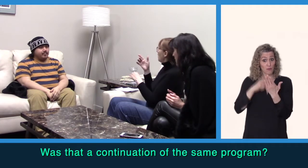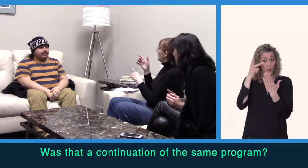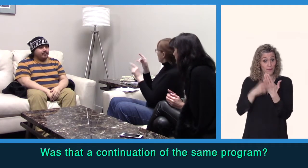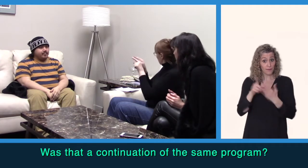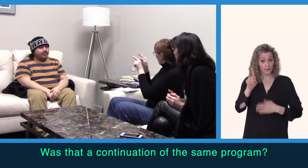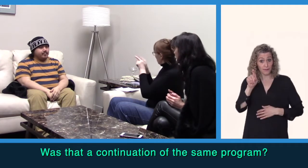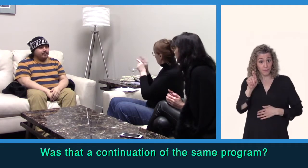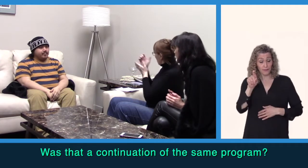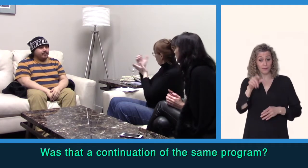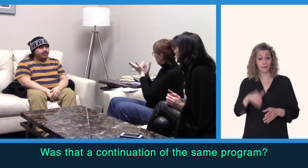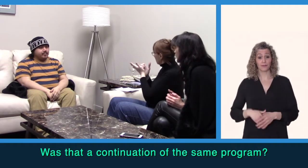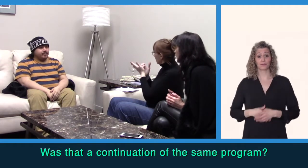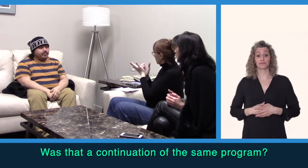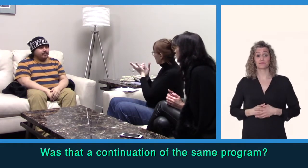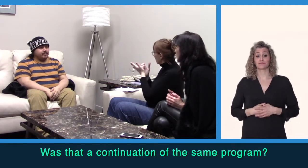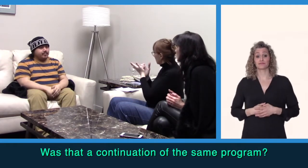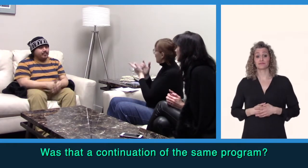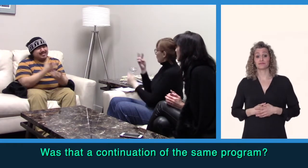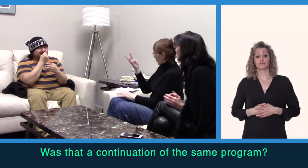same program?